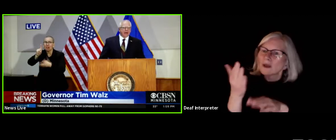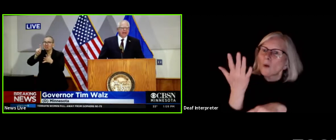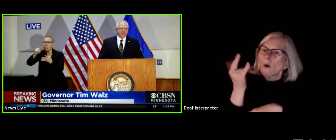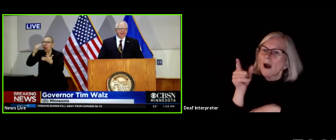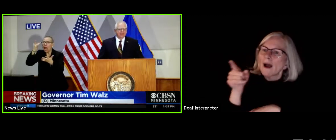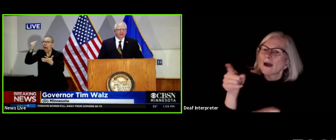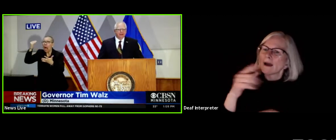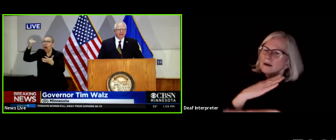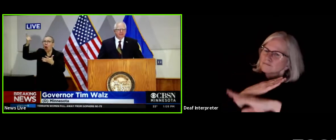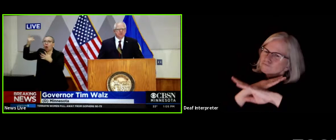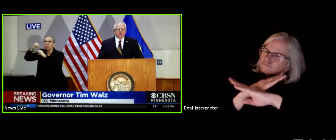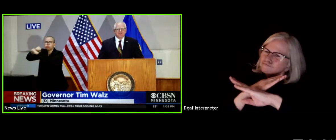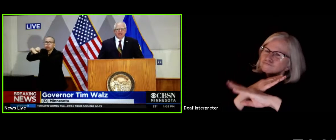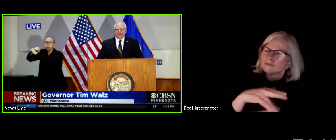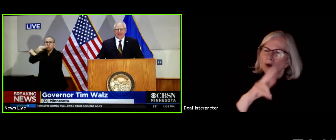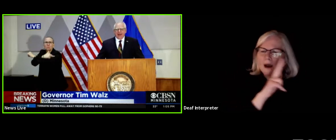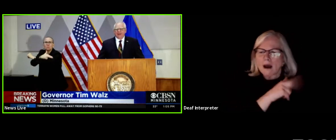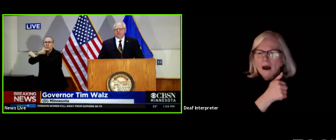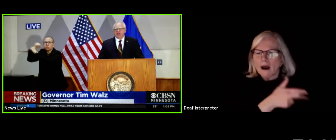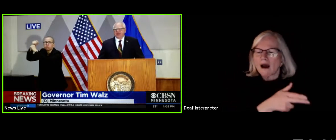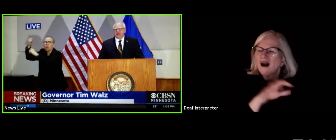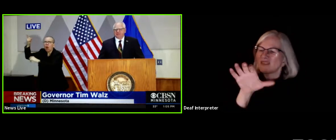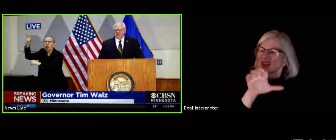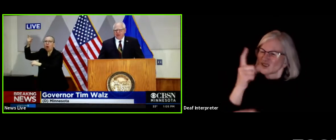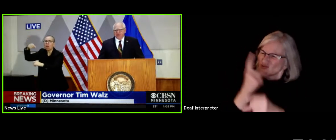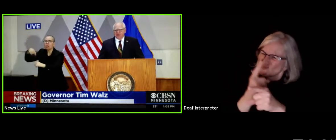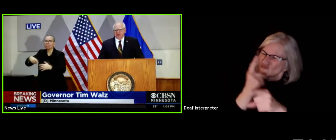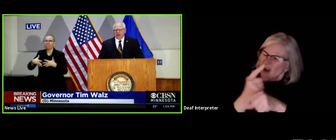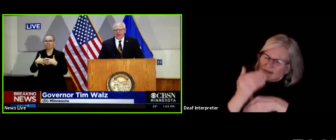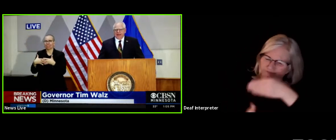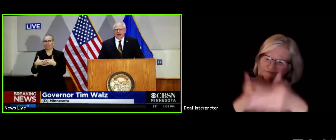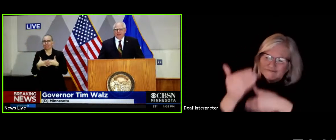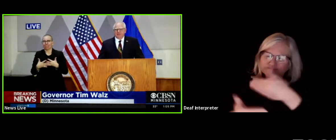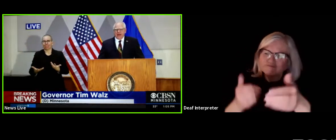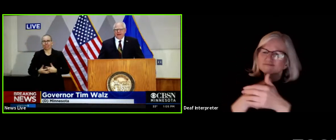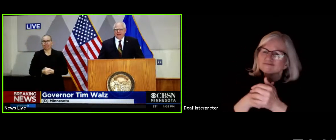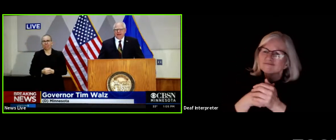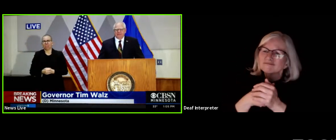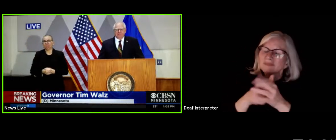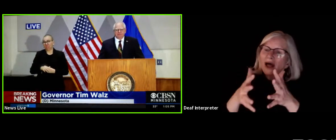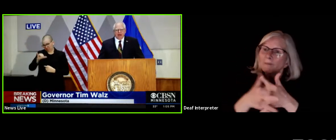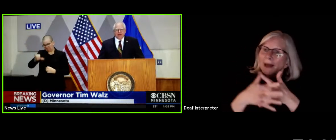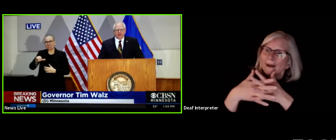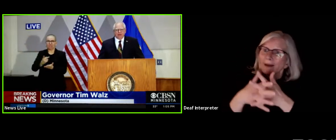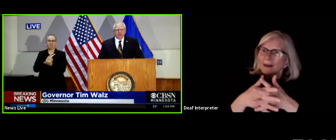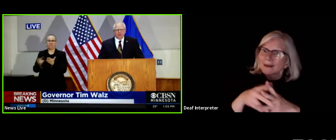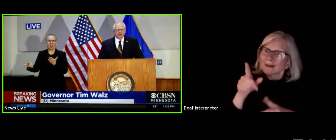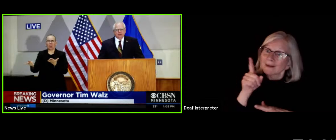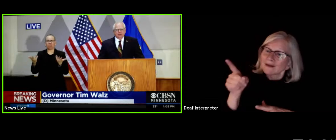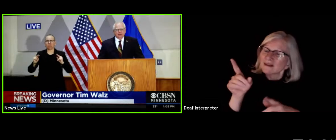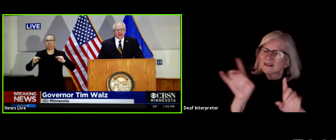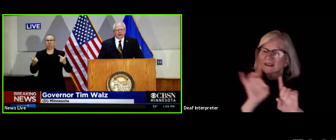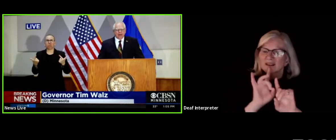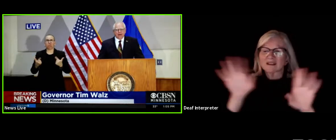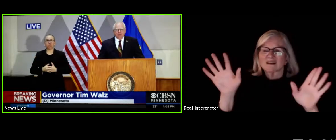things right. This was an abject failure, and now they've added a final,